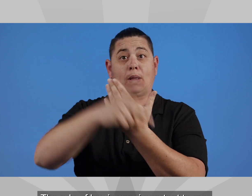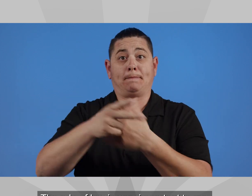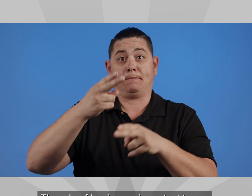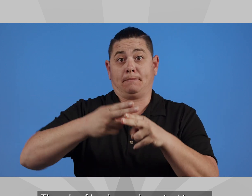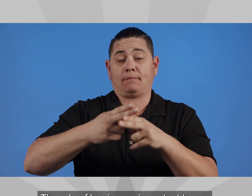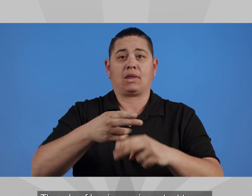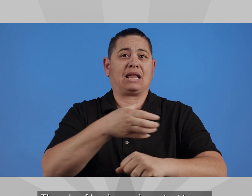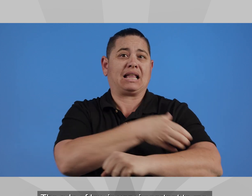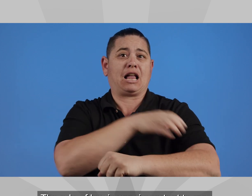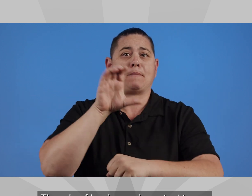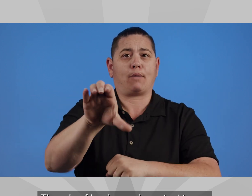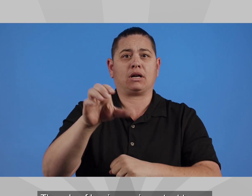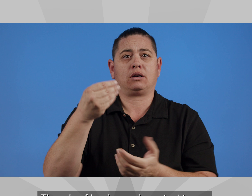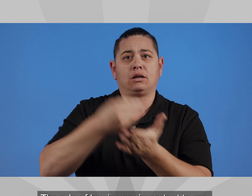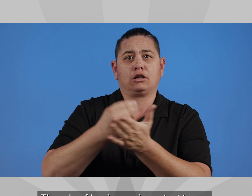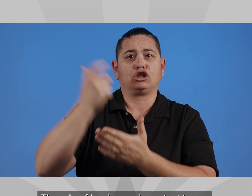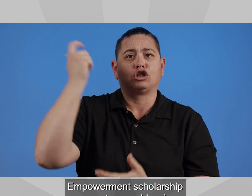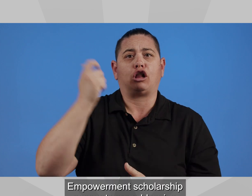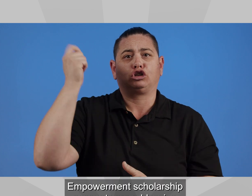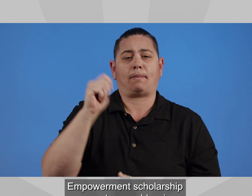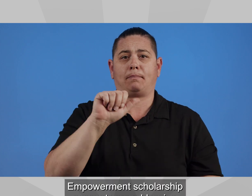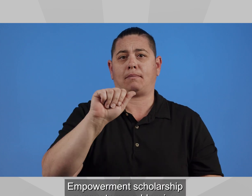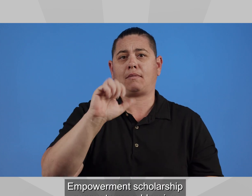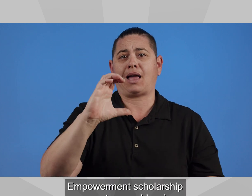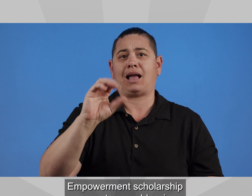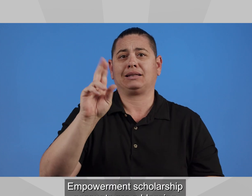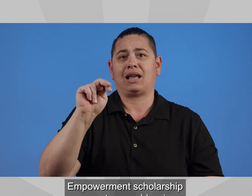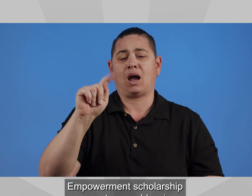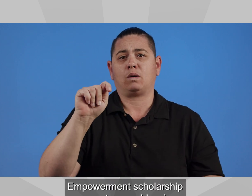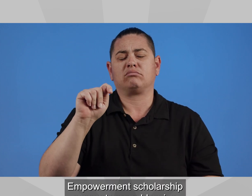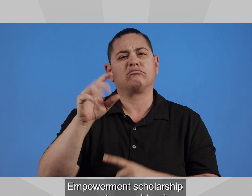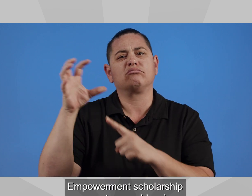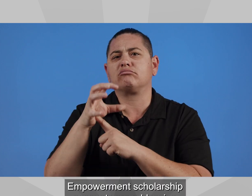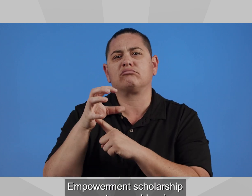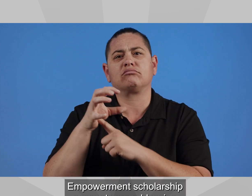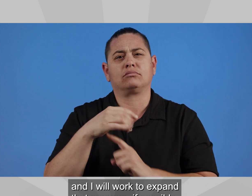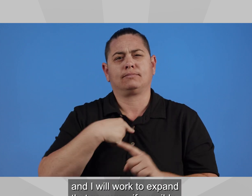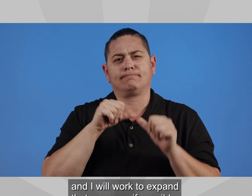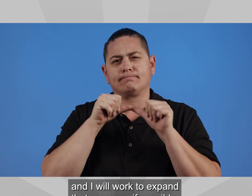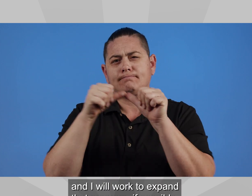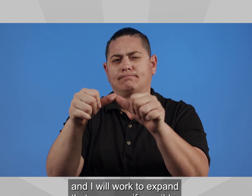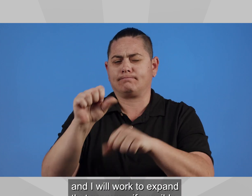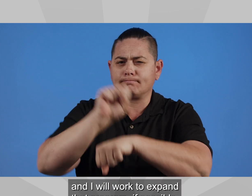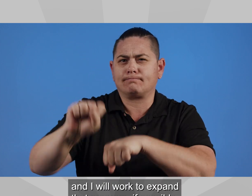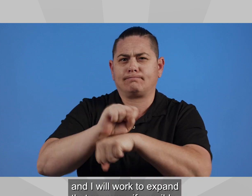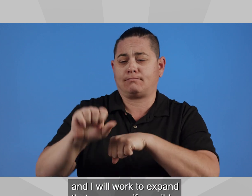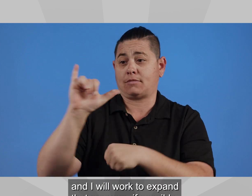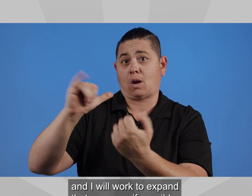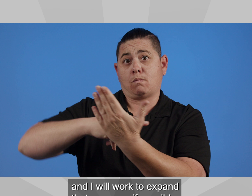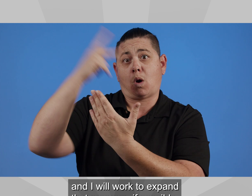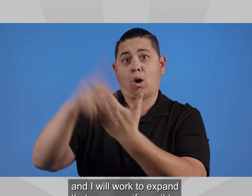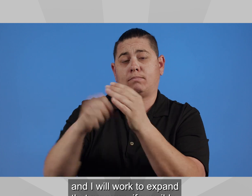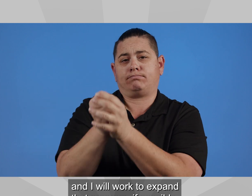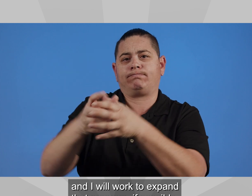The rule of law is very important to me. Empowerment scholarship accounts are a blessing, and I will work to expand